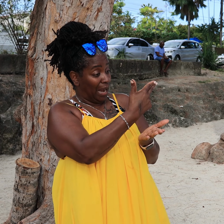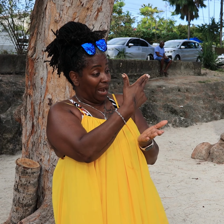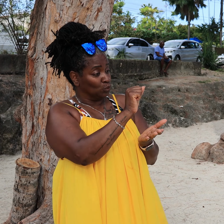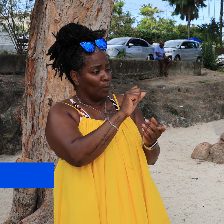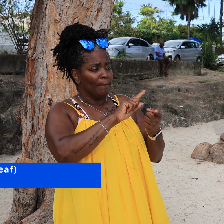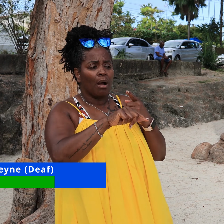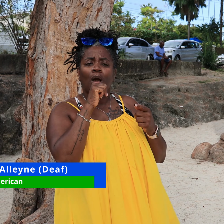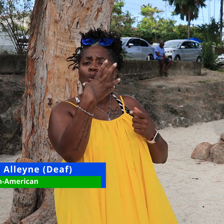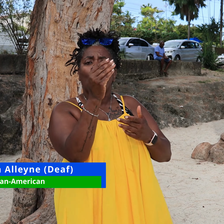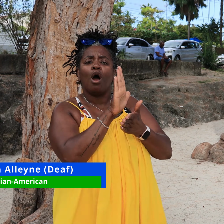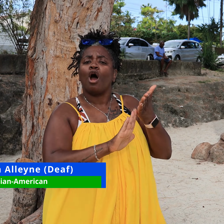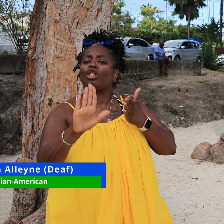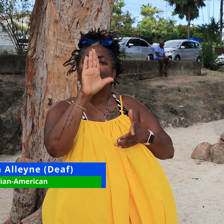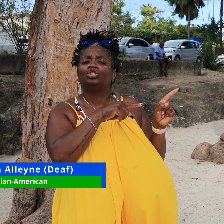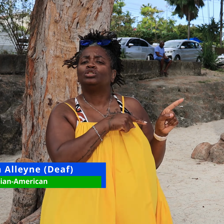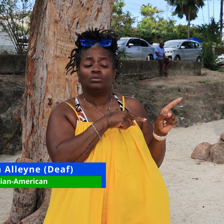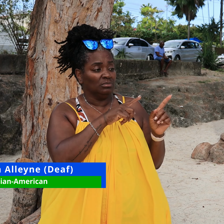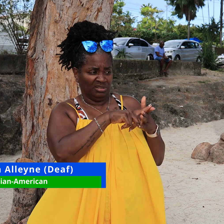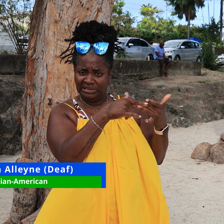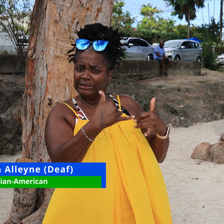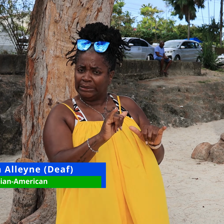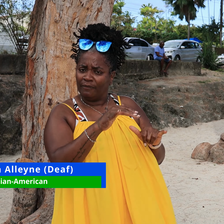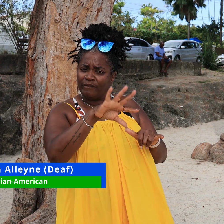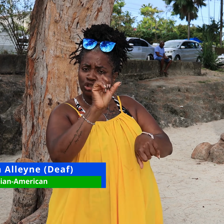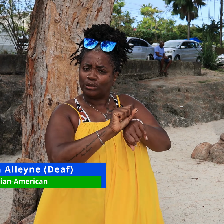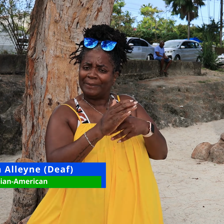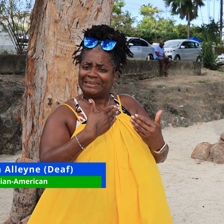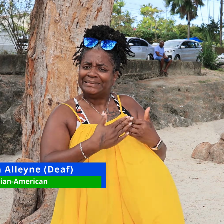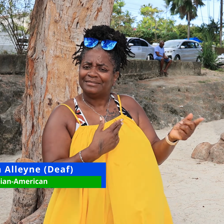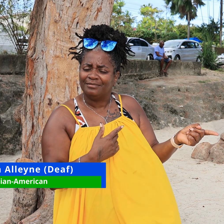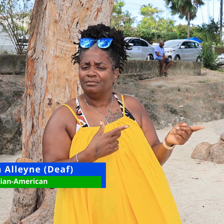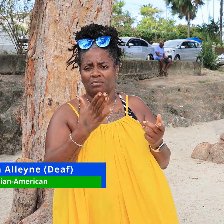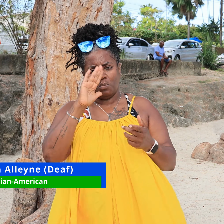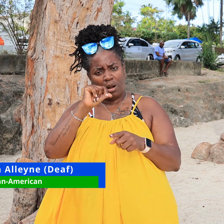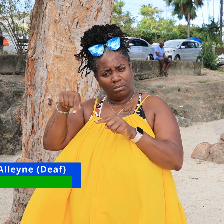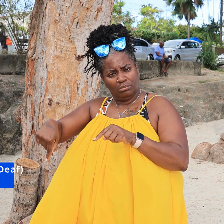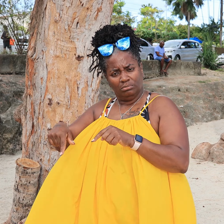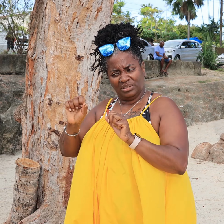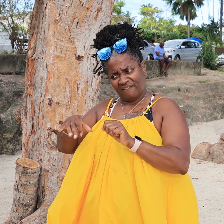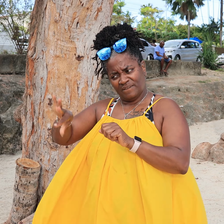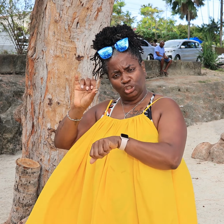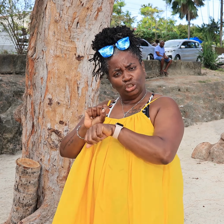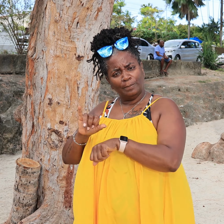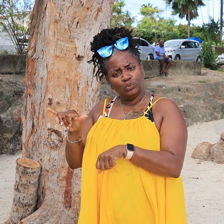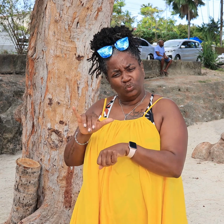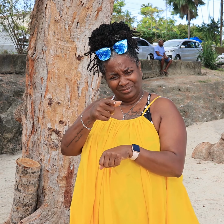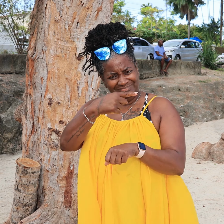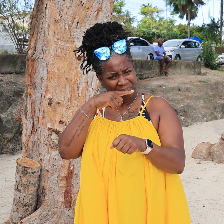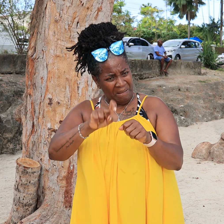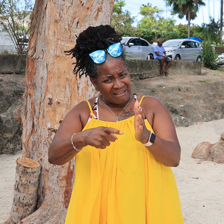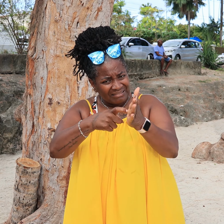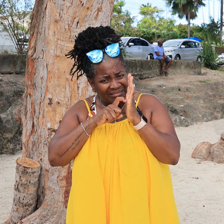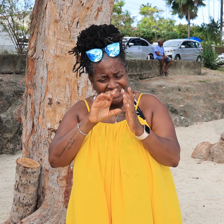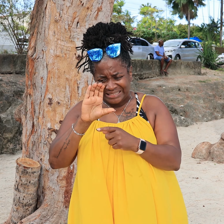have graduated high school, some of them have not been to college but yet find a job easily. They should be able to do that in Barbados. They should